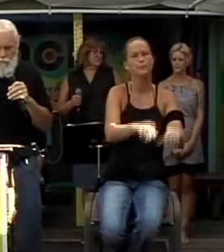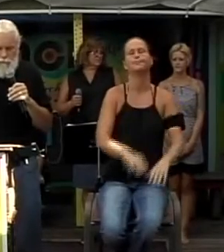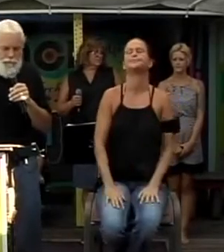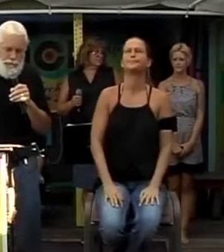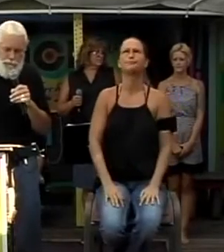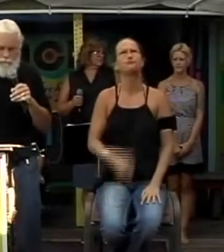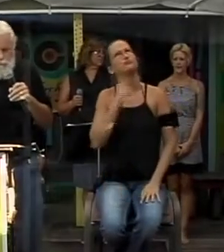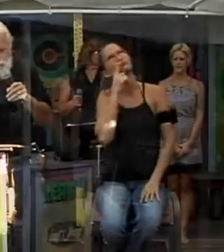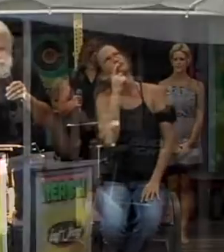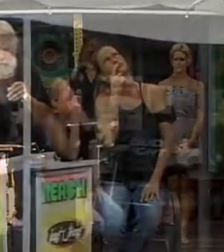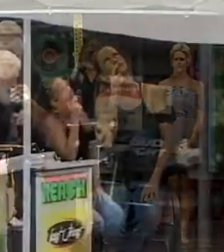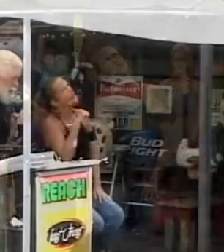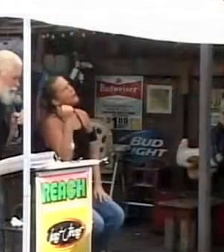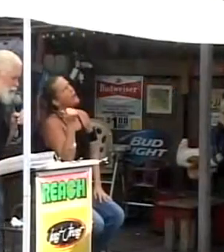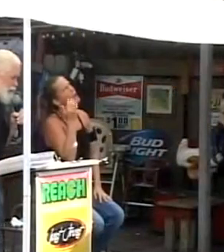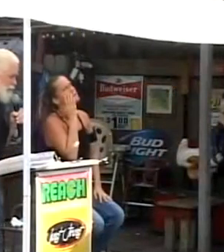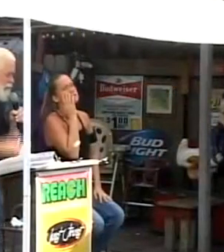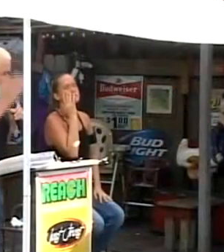else?